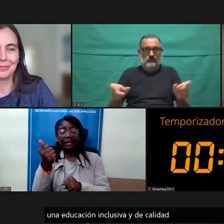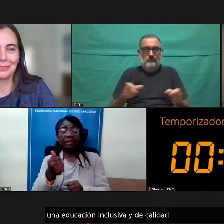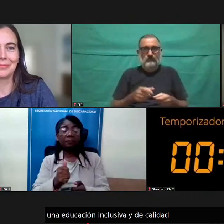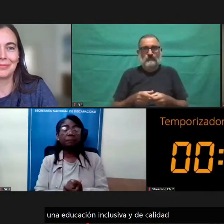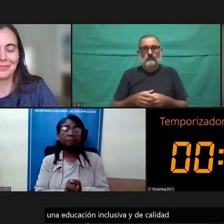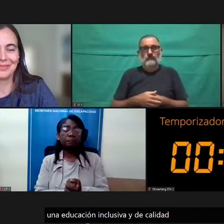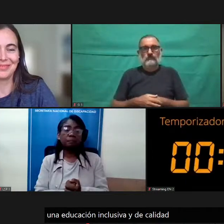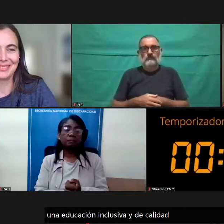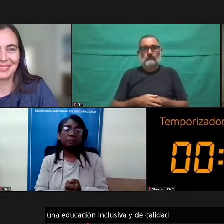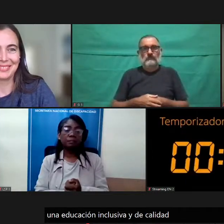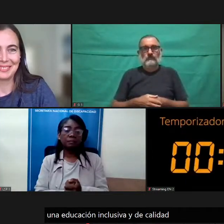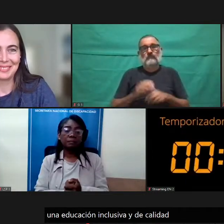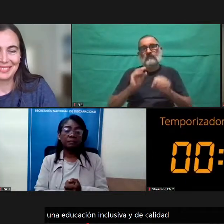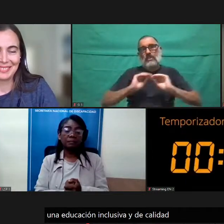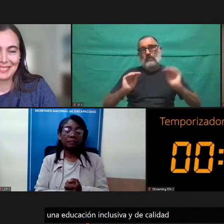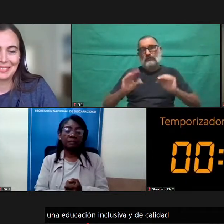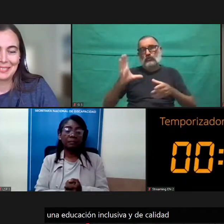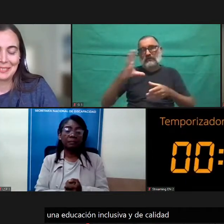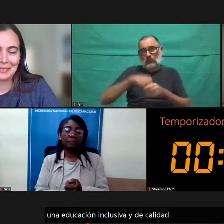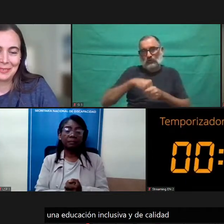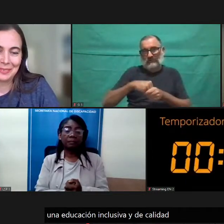quality education